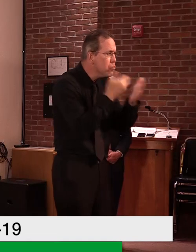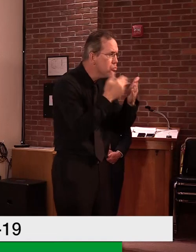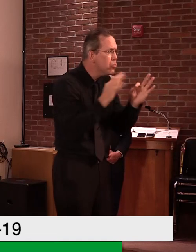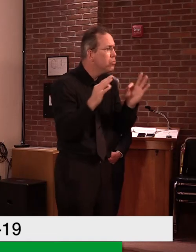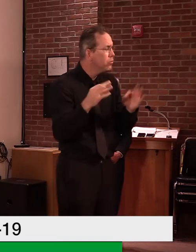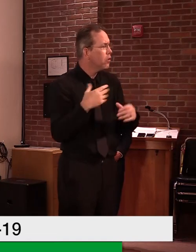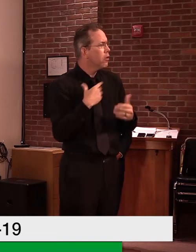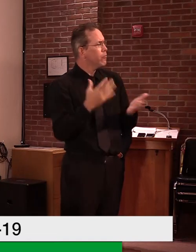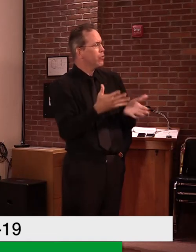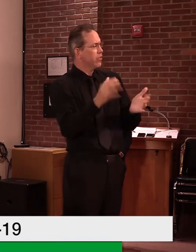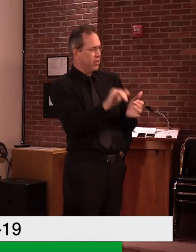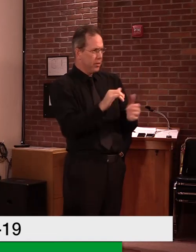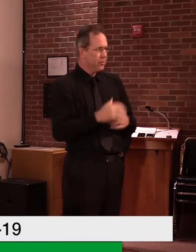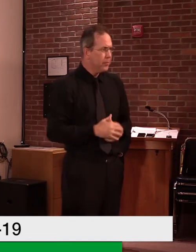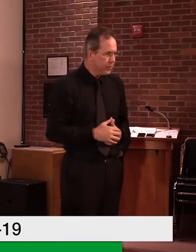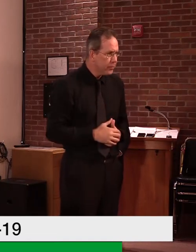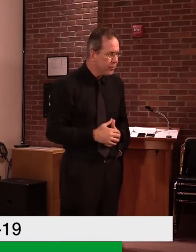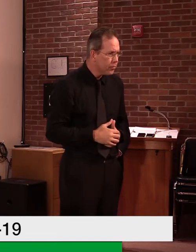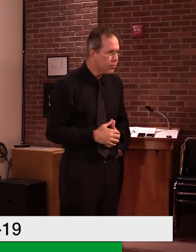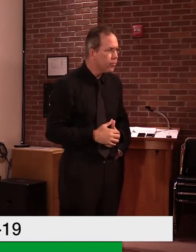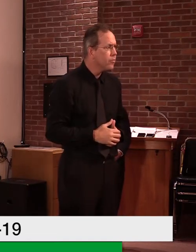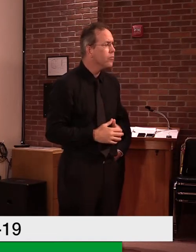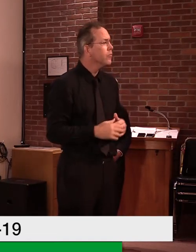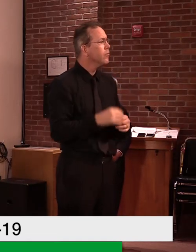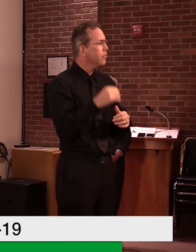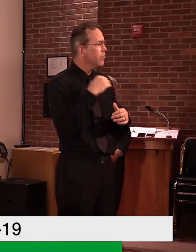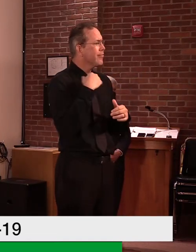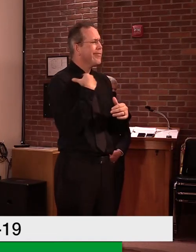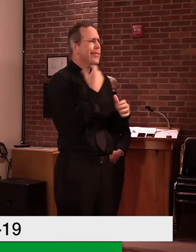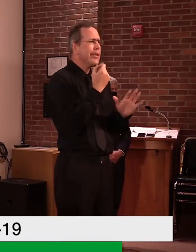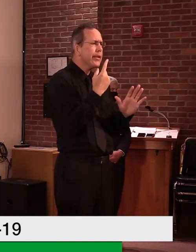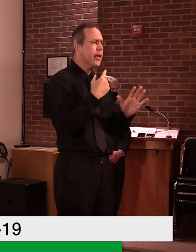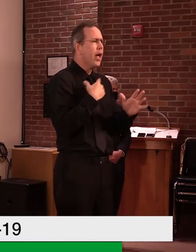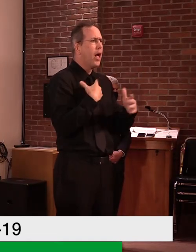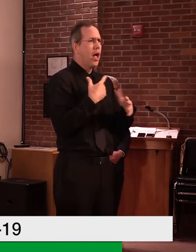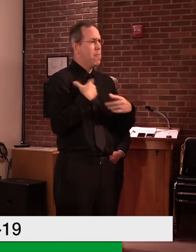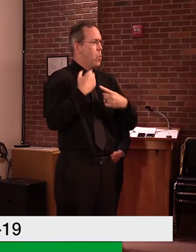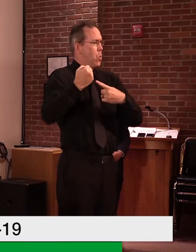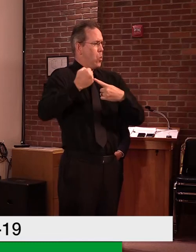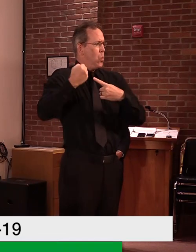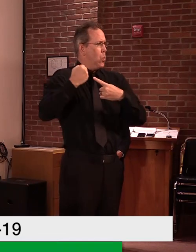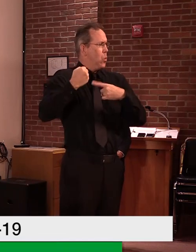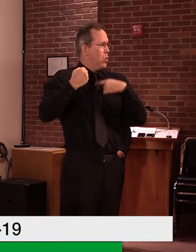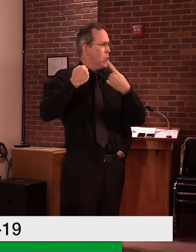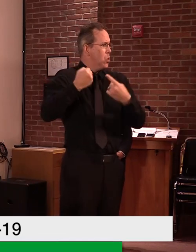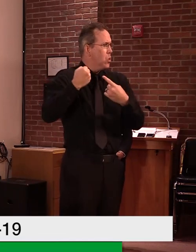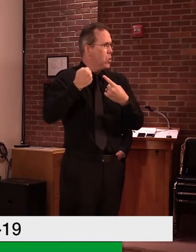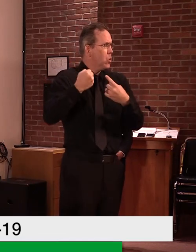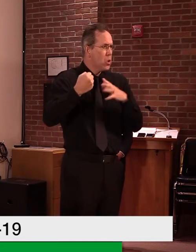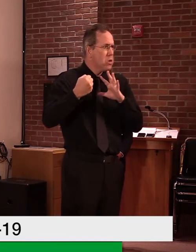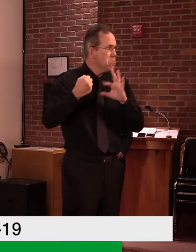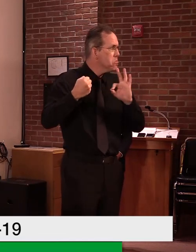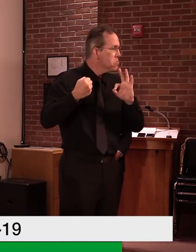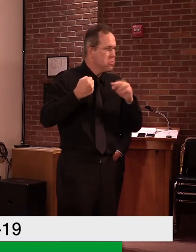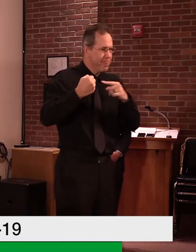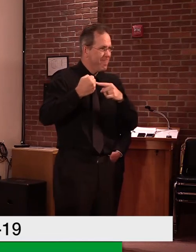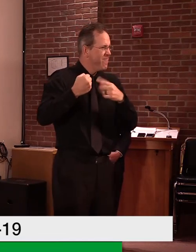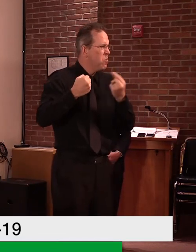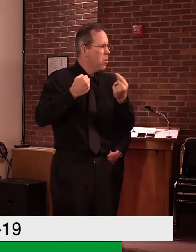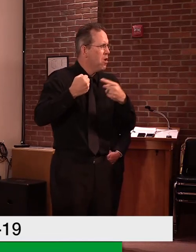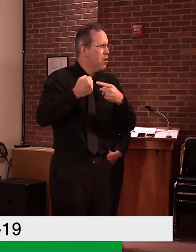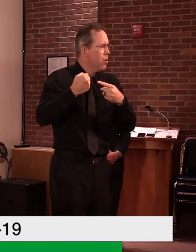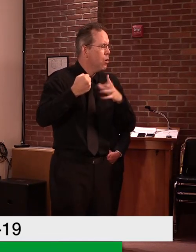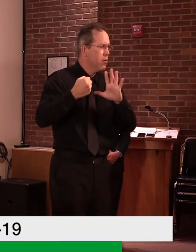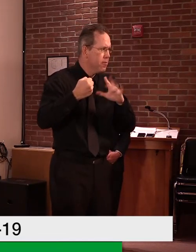considerations, I've waited to implement a mask mandate thus far. I preferred to focus on